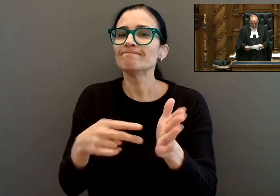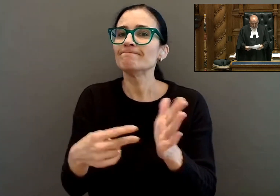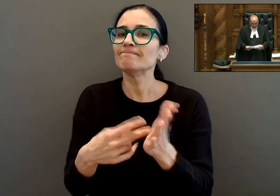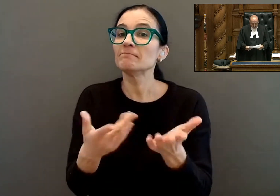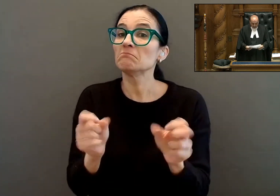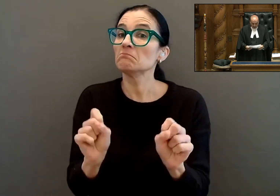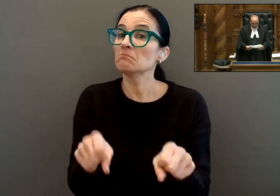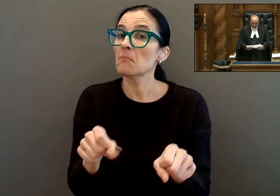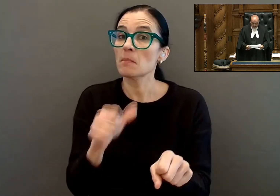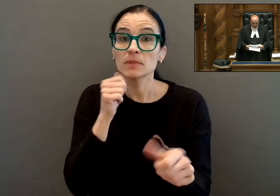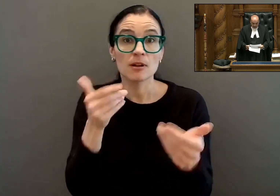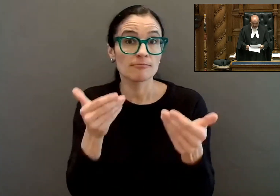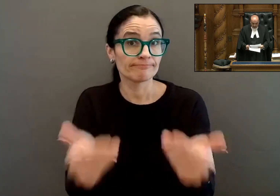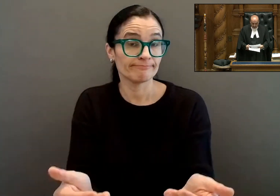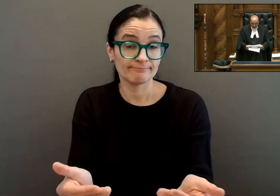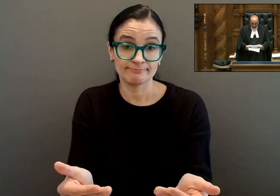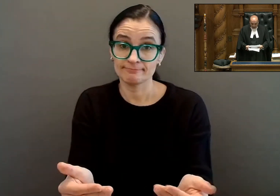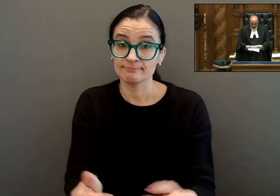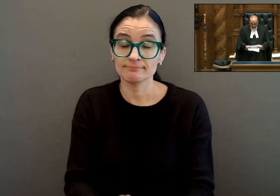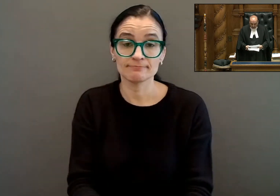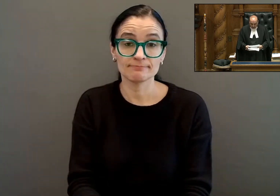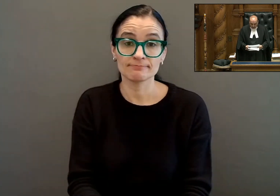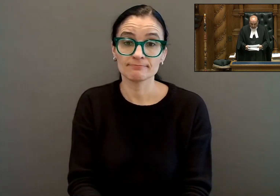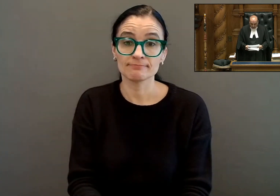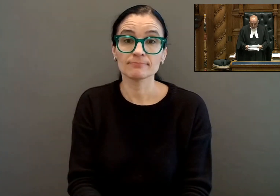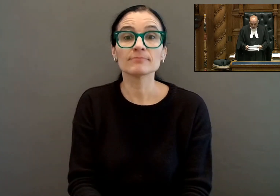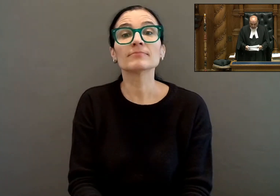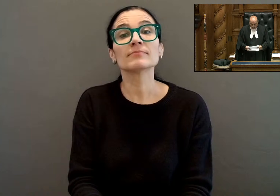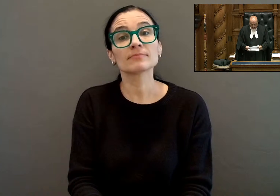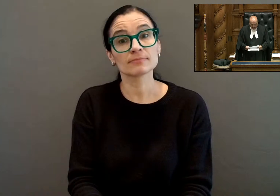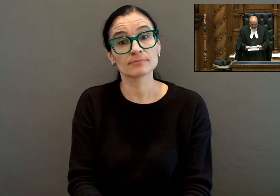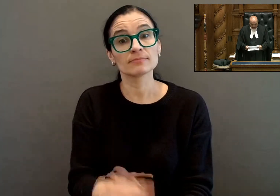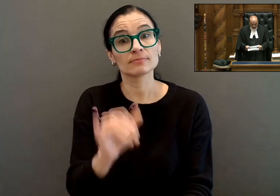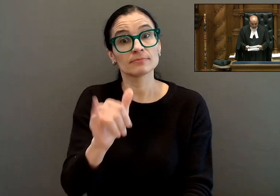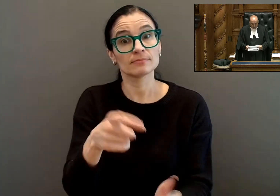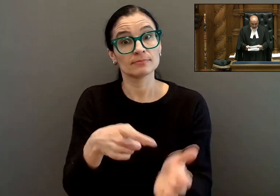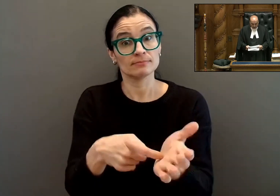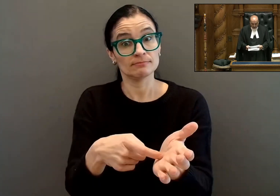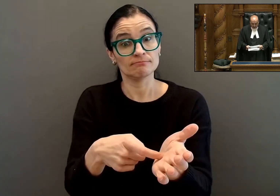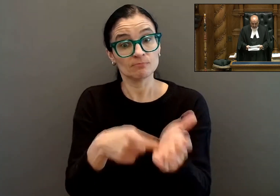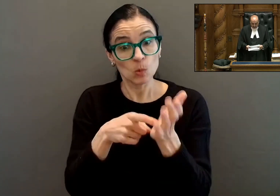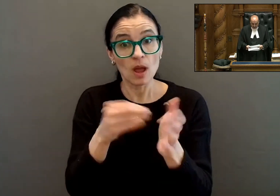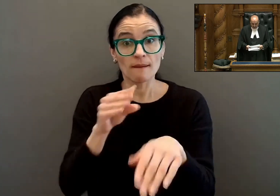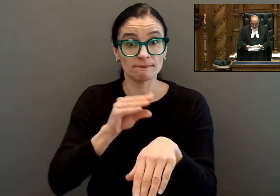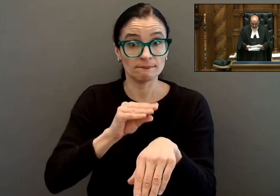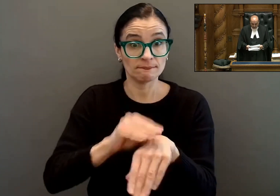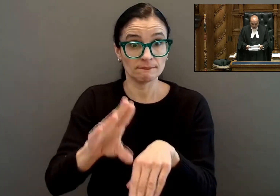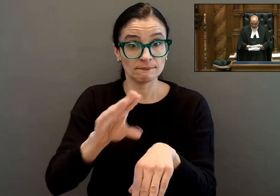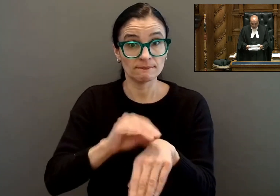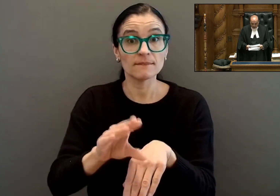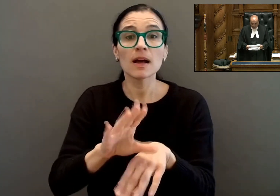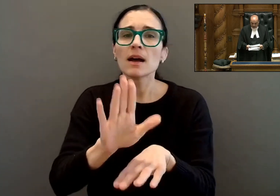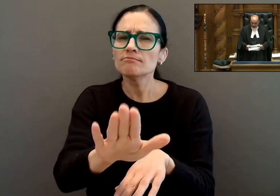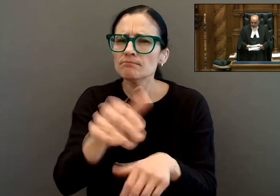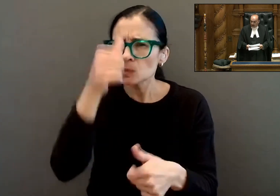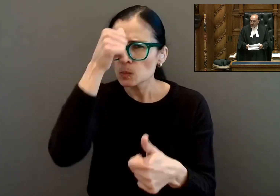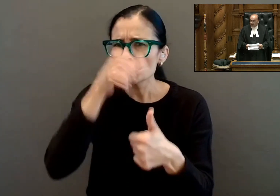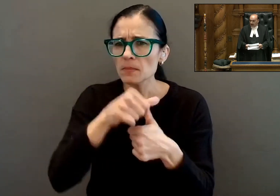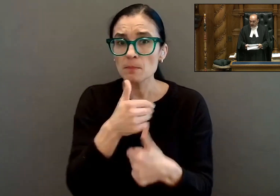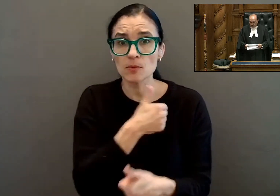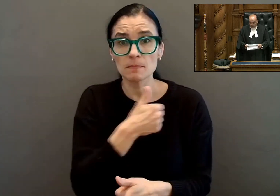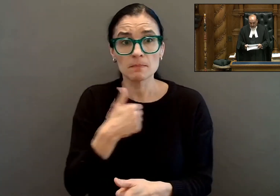With these requirements in mind, it is incumbent upon members to ensure that sufficient time has been provided